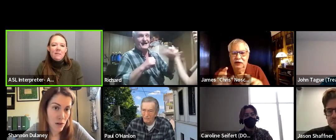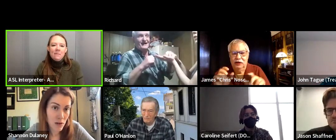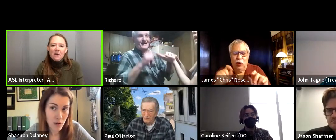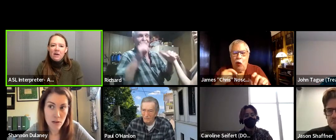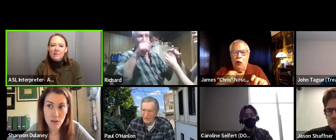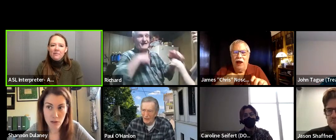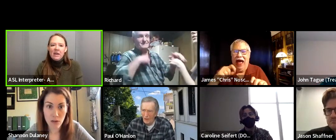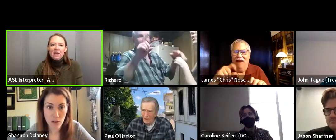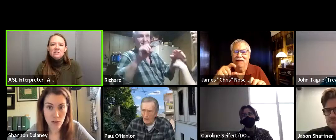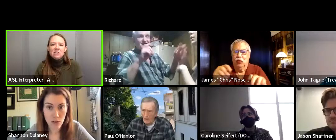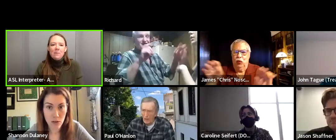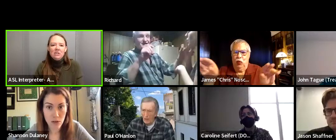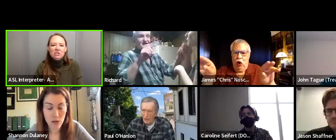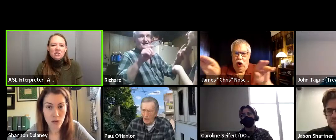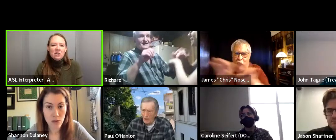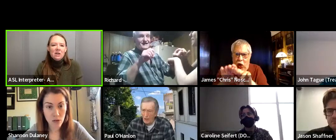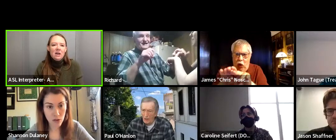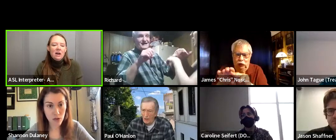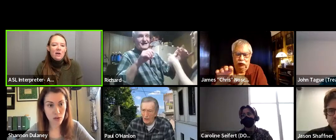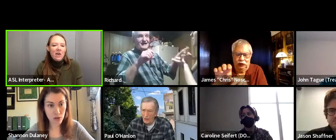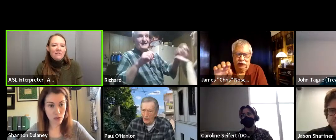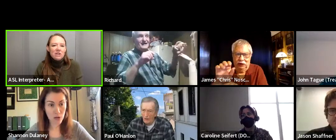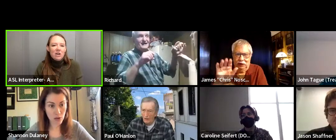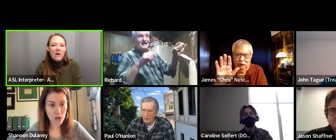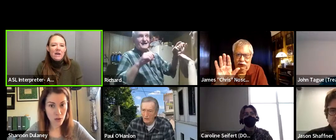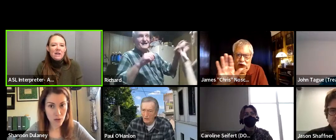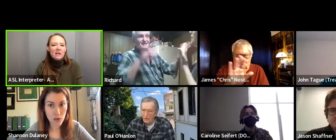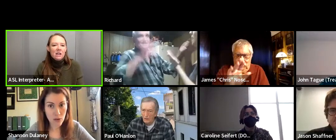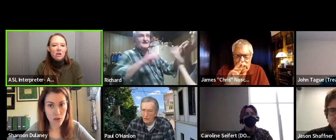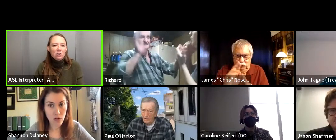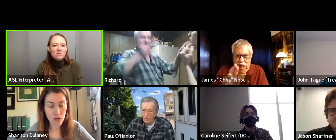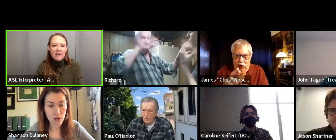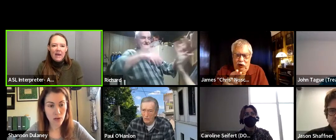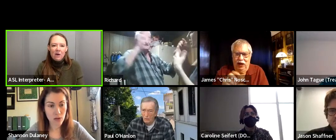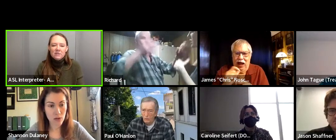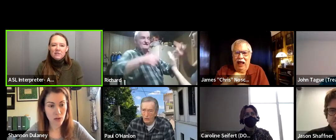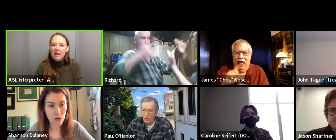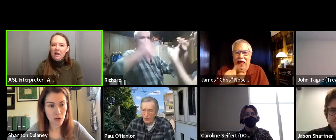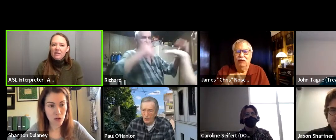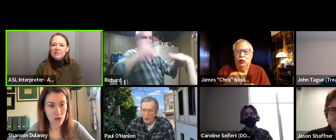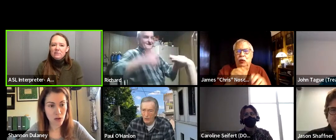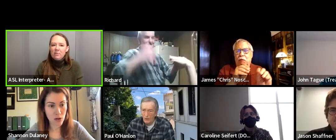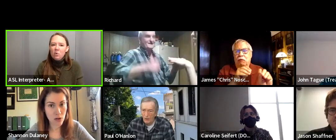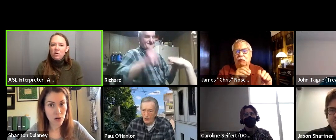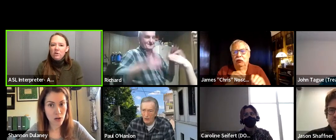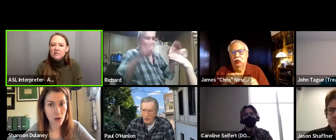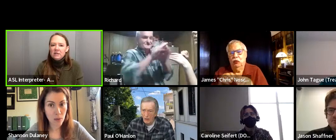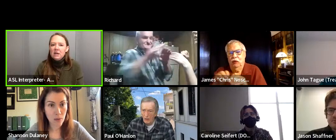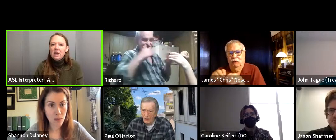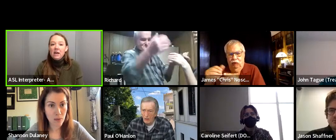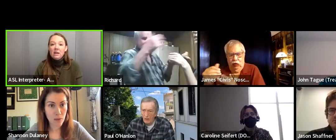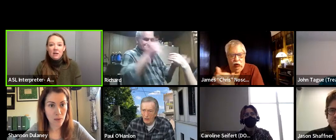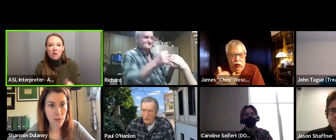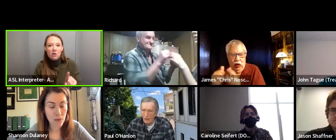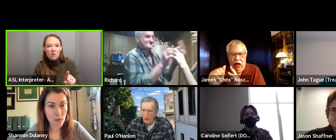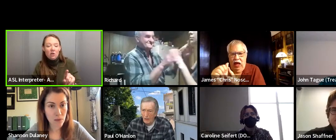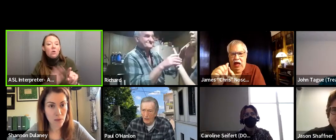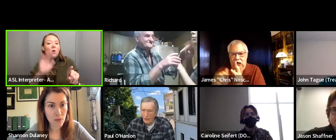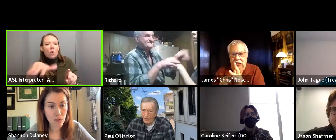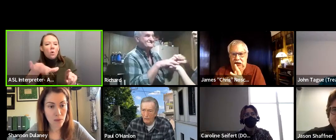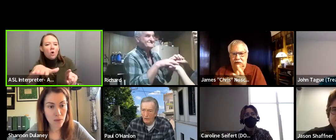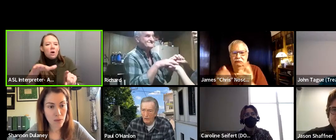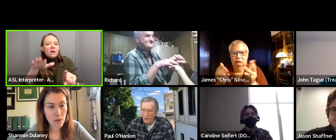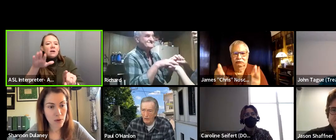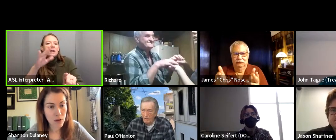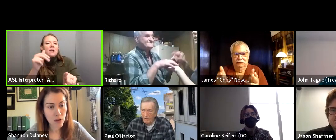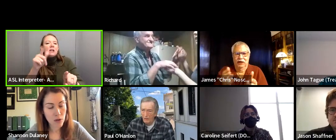is up. Thank you so much. We have to go ahead and close out this report. And Chris, this